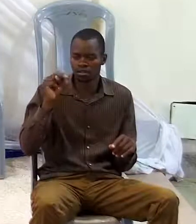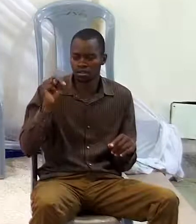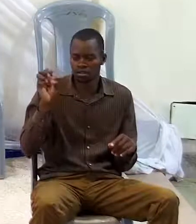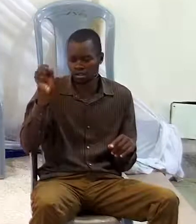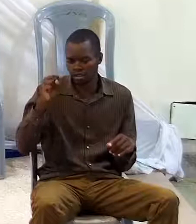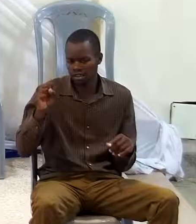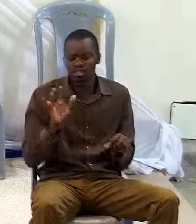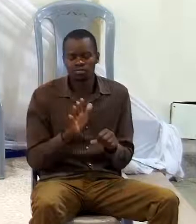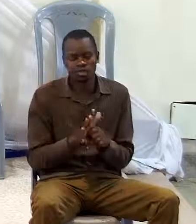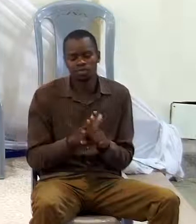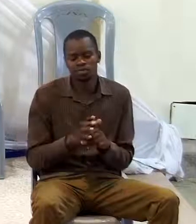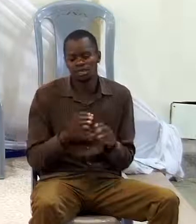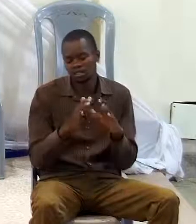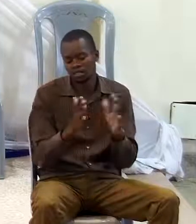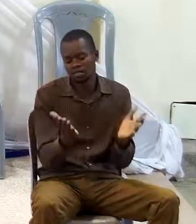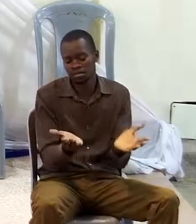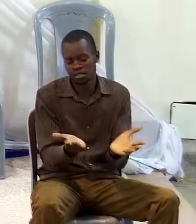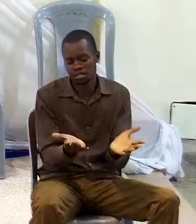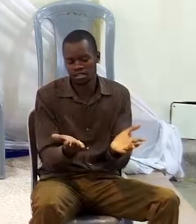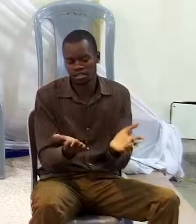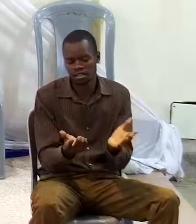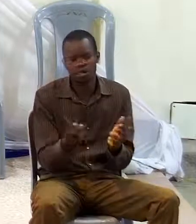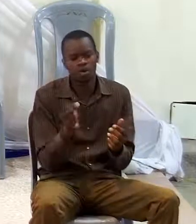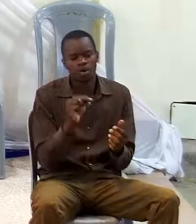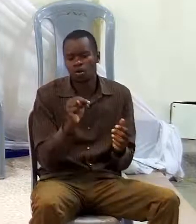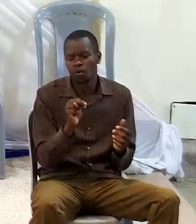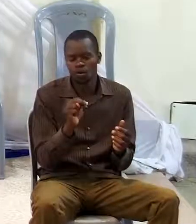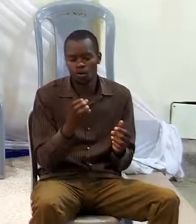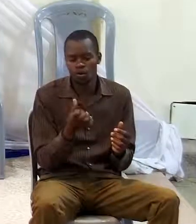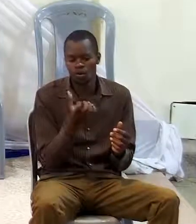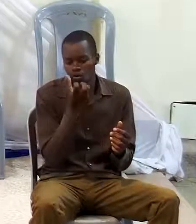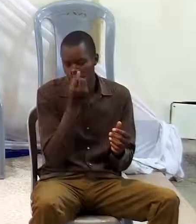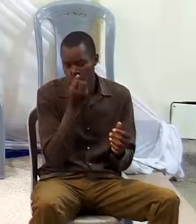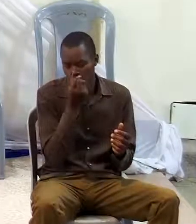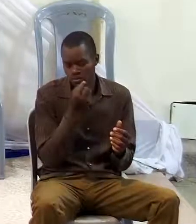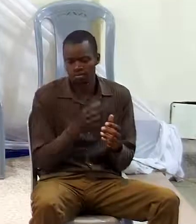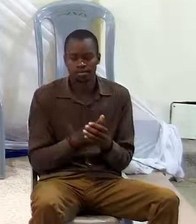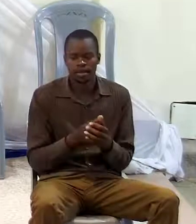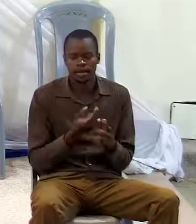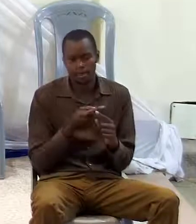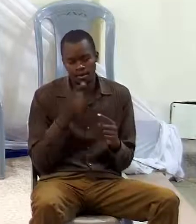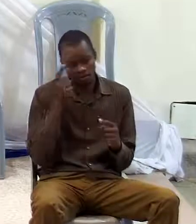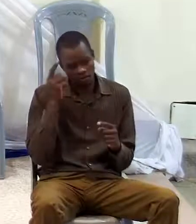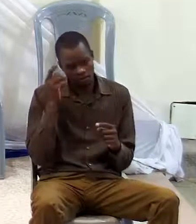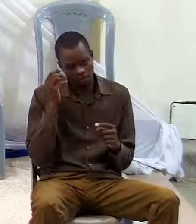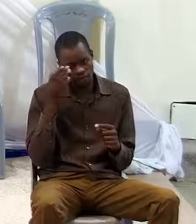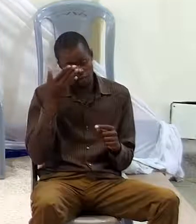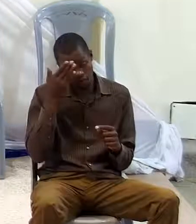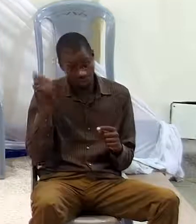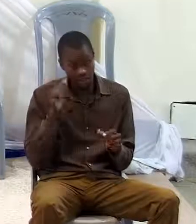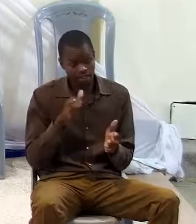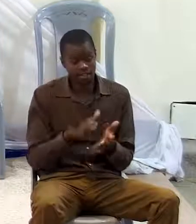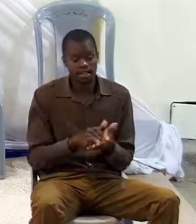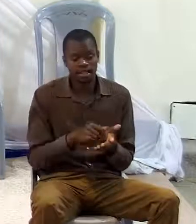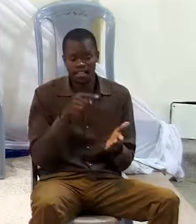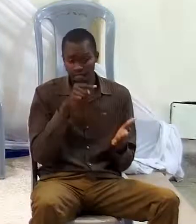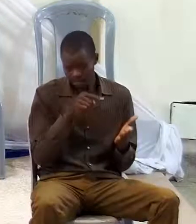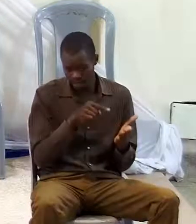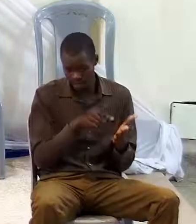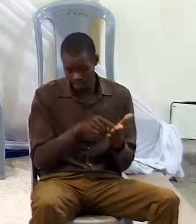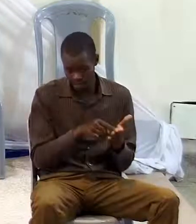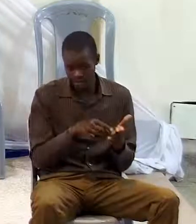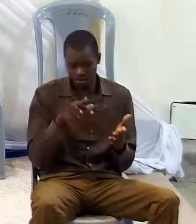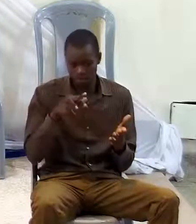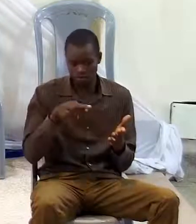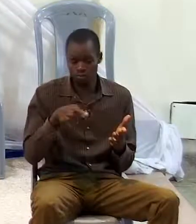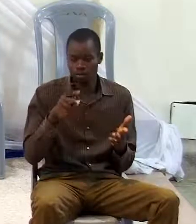see any carbohydrate. But you are forgetting that this type of protein that you are eating, for example,